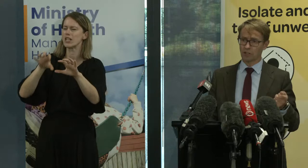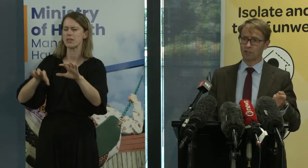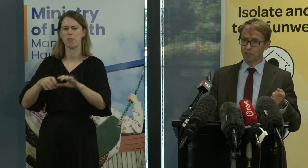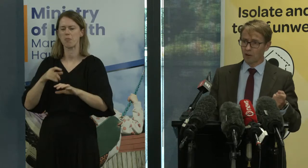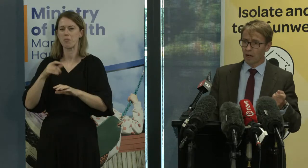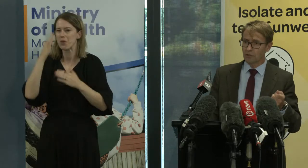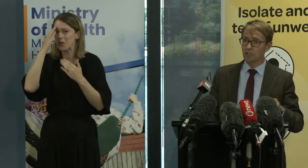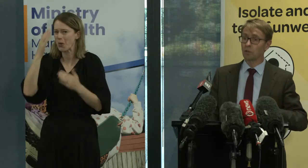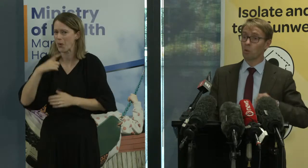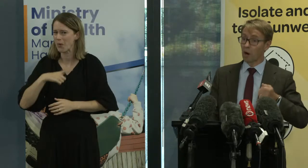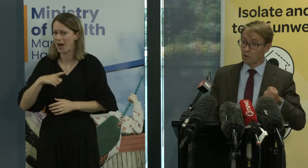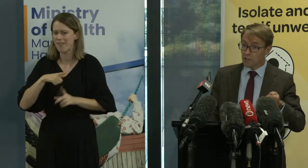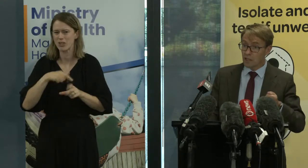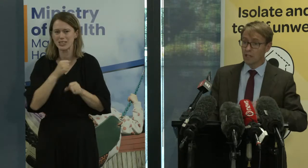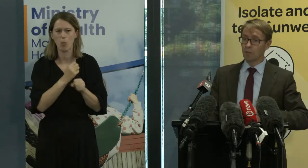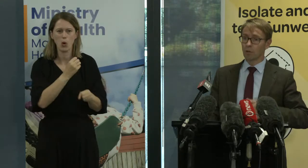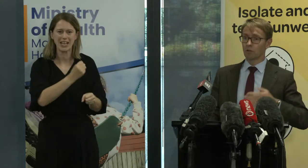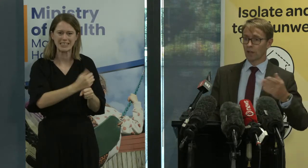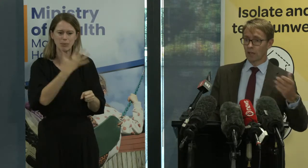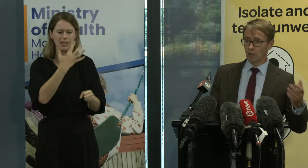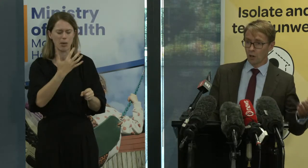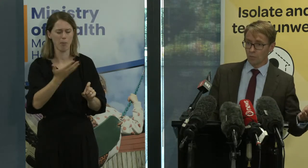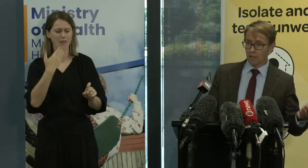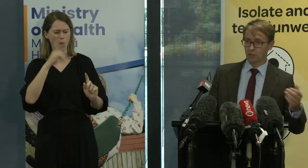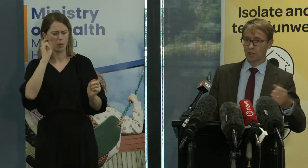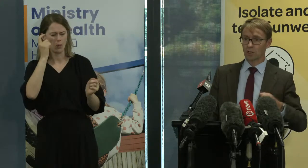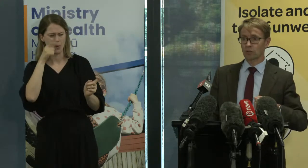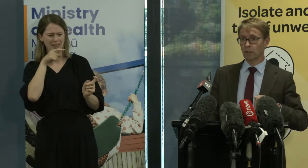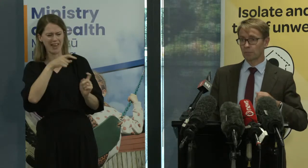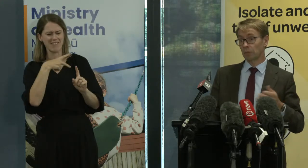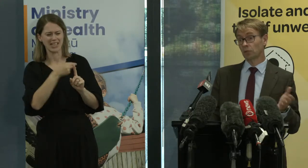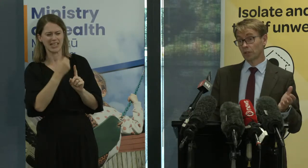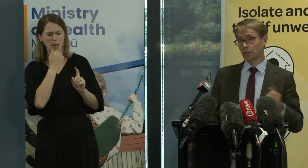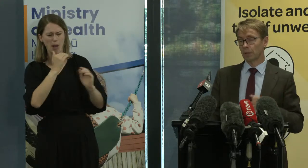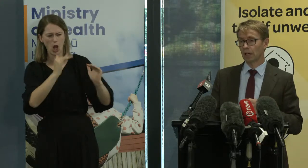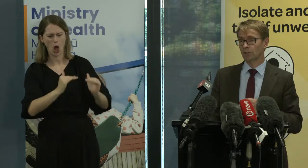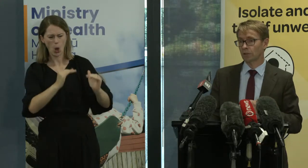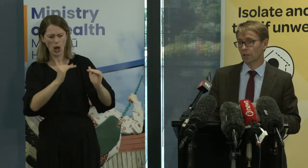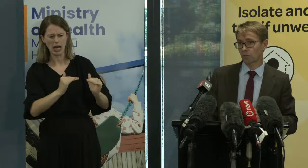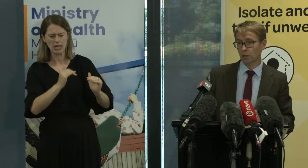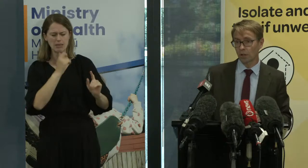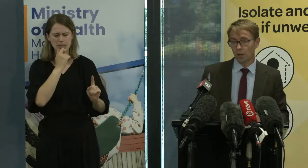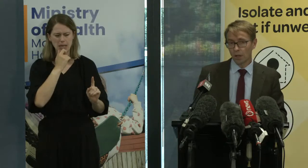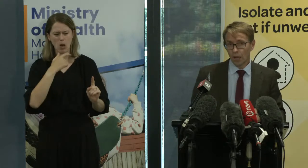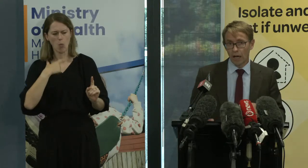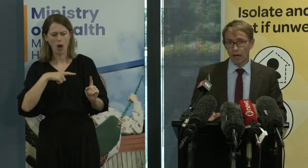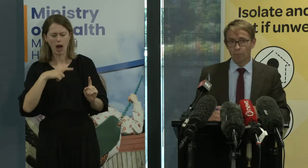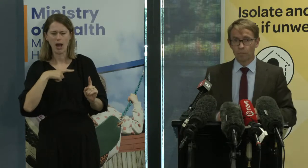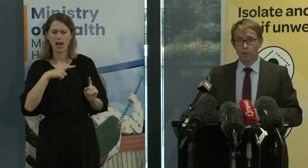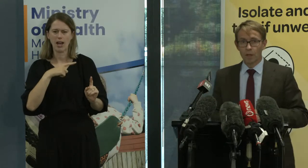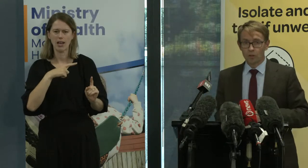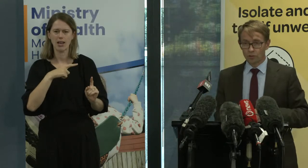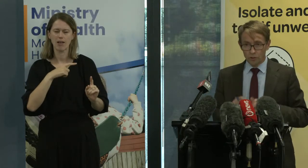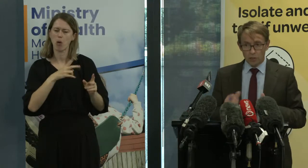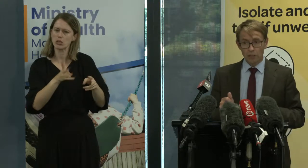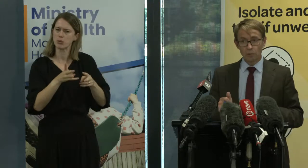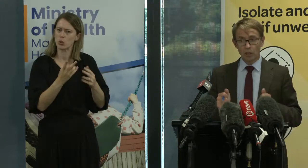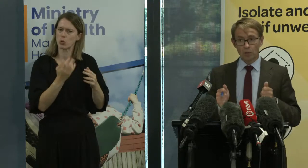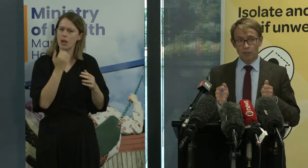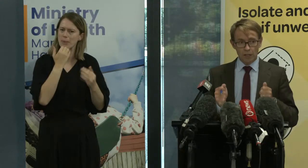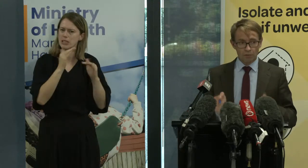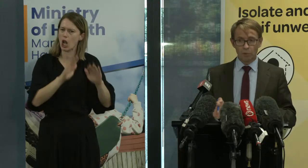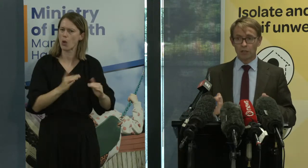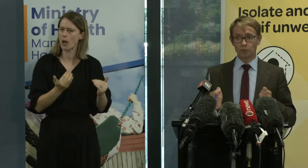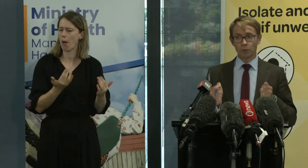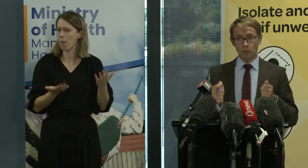and if we think of Tairāwhiti, we were worried because they had a lower vaccination rate perhaps than other parts of the country. Certainly we